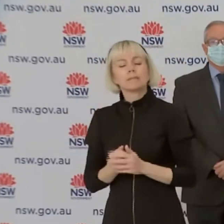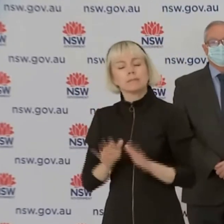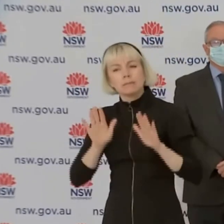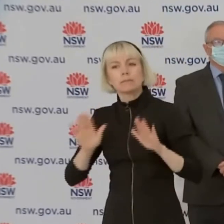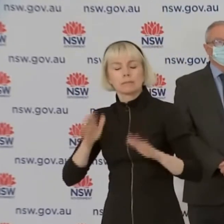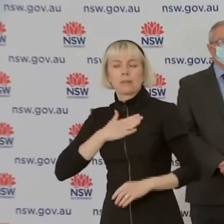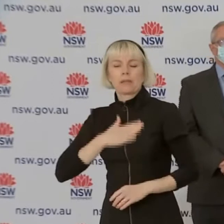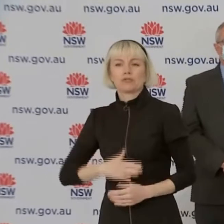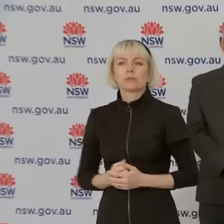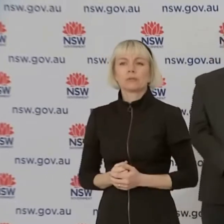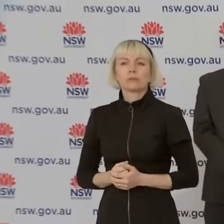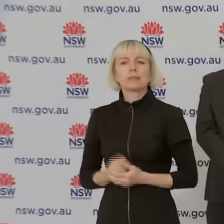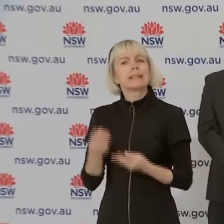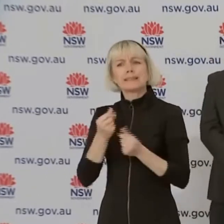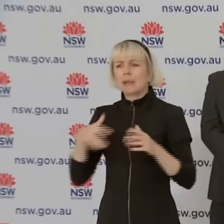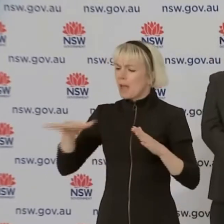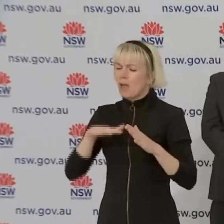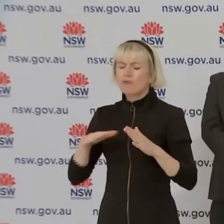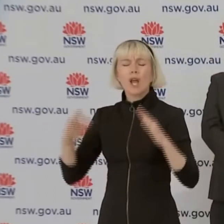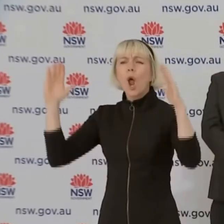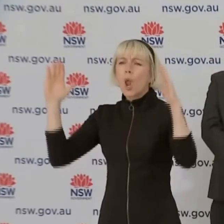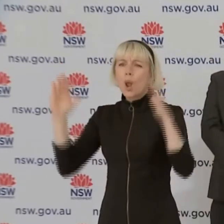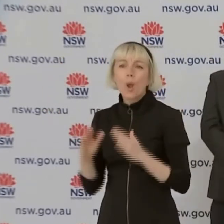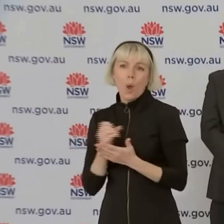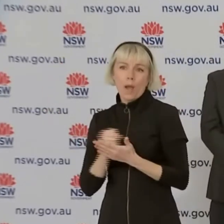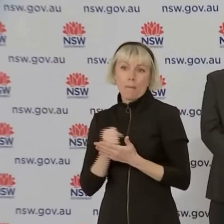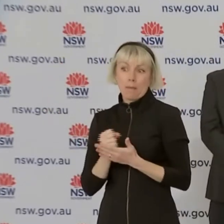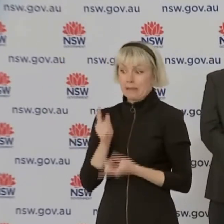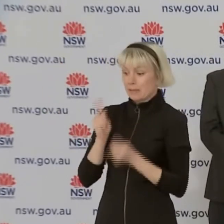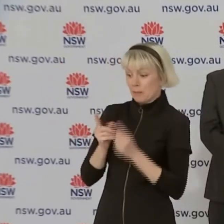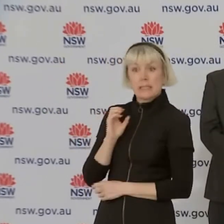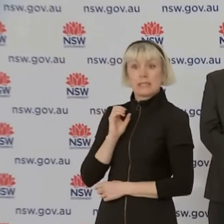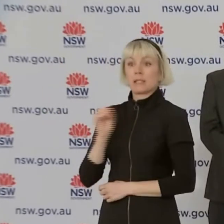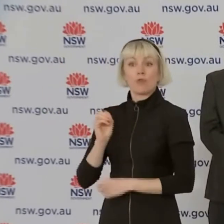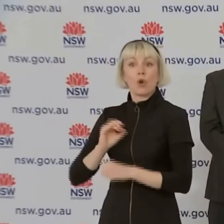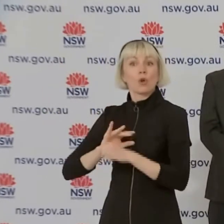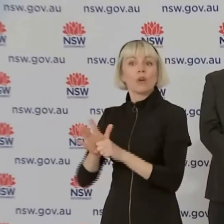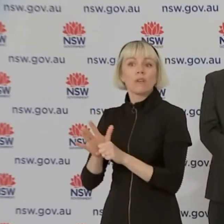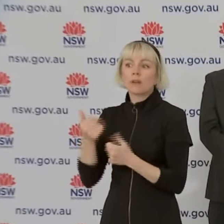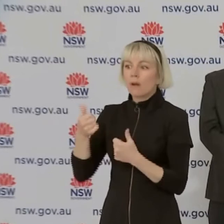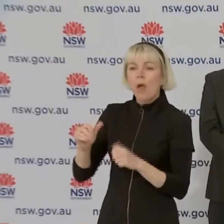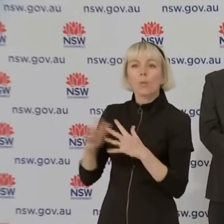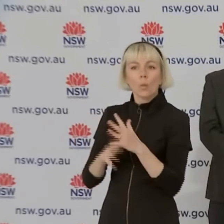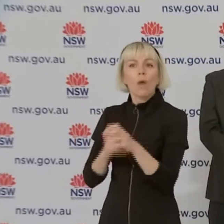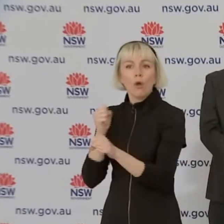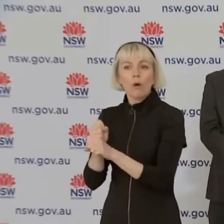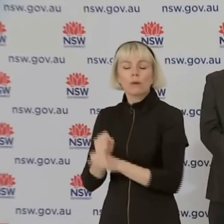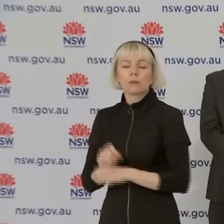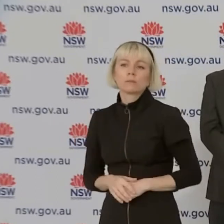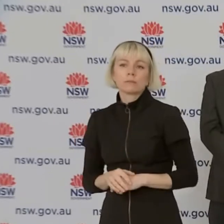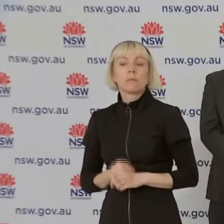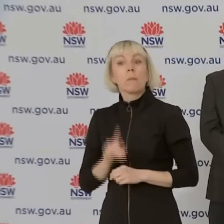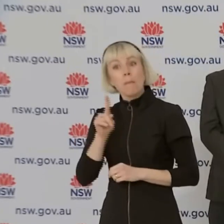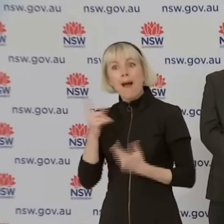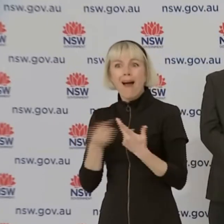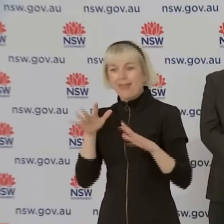Shell Harbour and Wollongong, we've still seen a very, very low to 0 number of cases, but in other parts parts of Greater Sydney, especially those 8 local government areas, there's